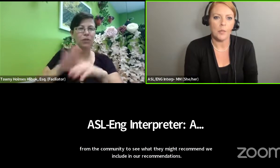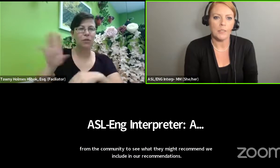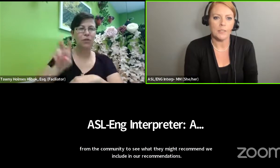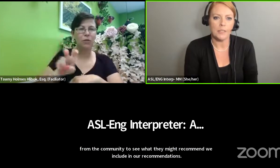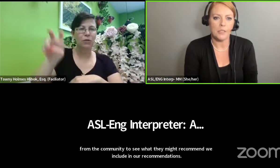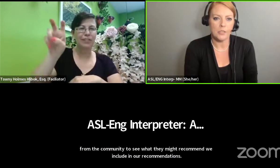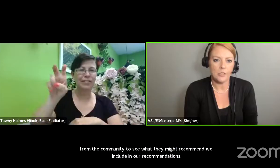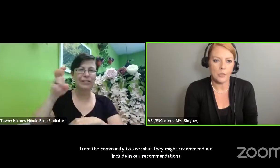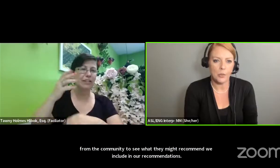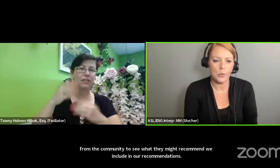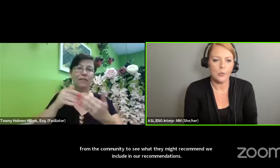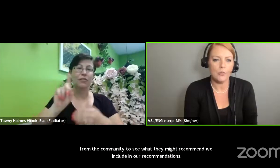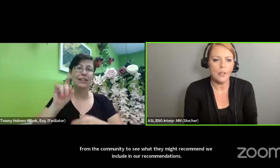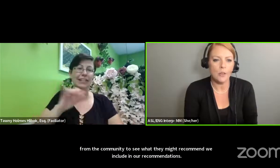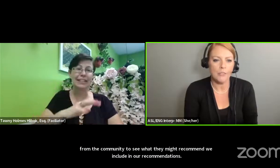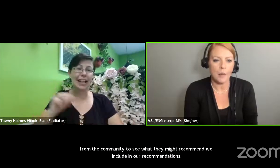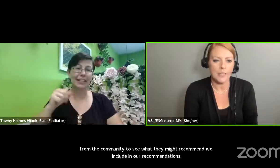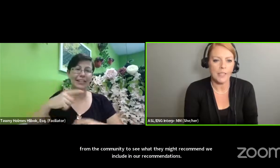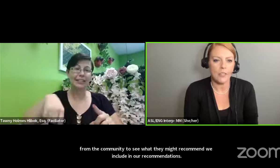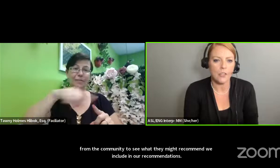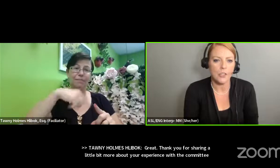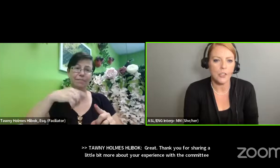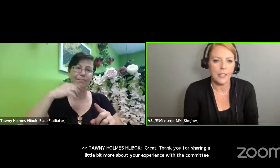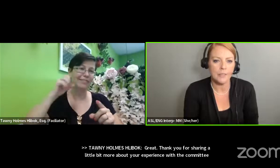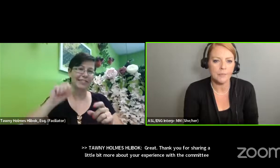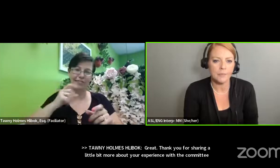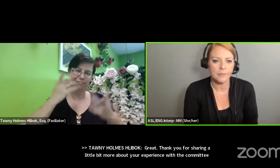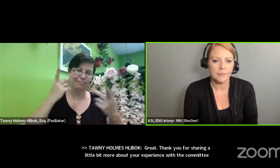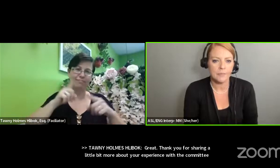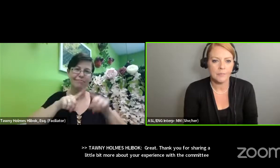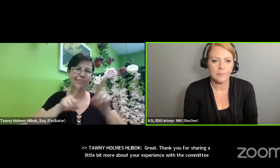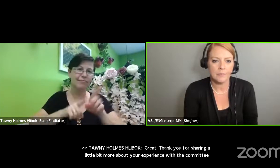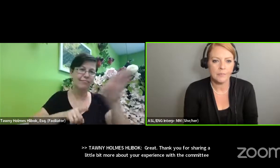it's important to follow families on their journey.